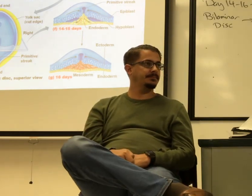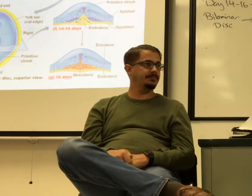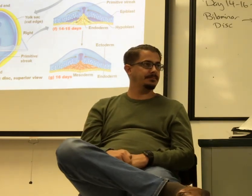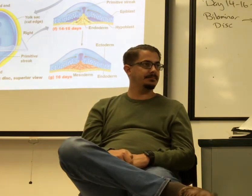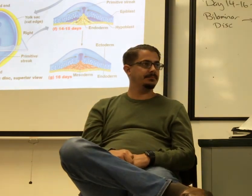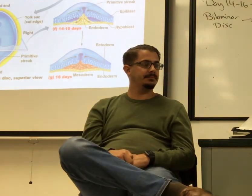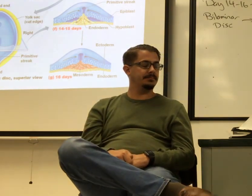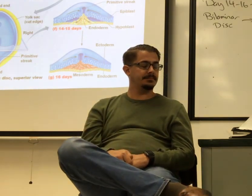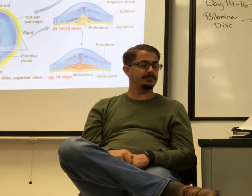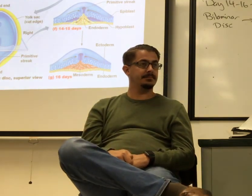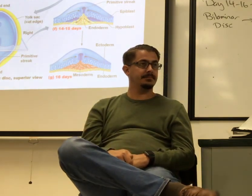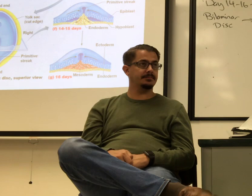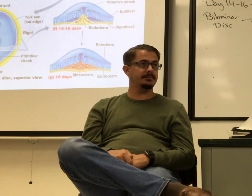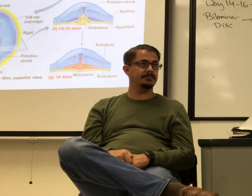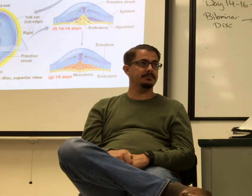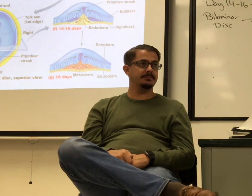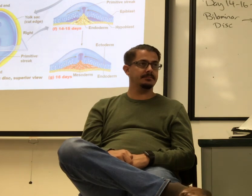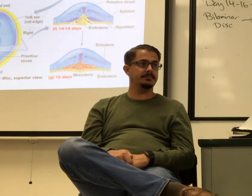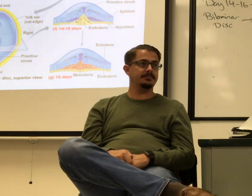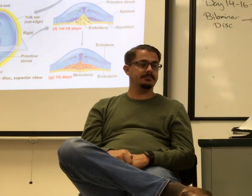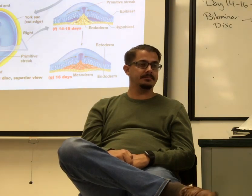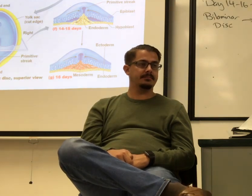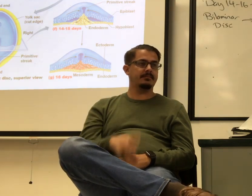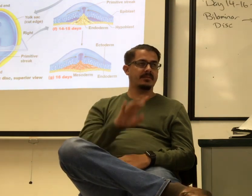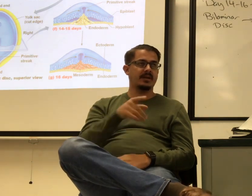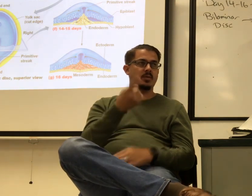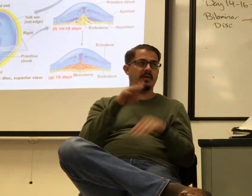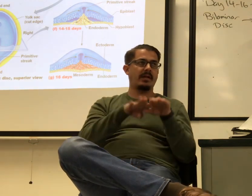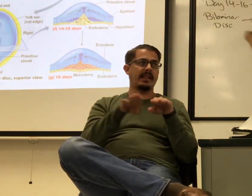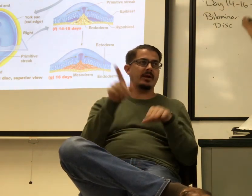endoderm. That's one of our layers here, right?